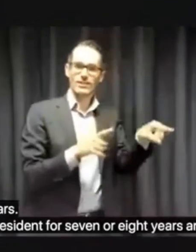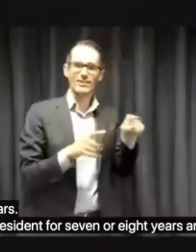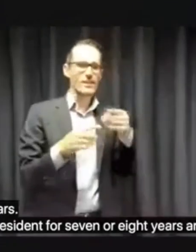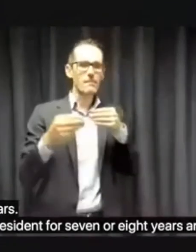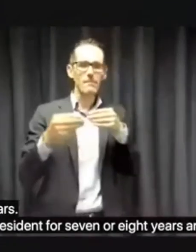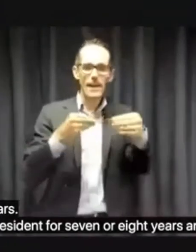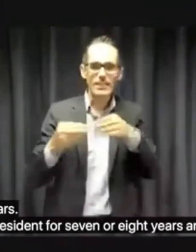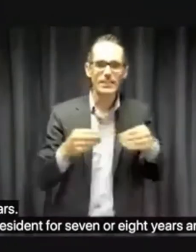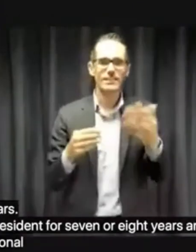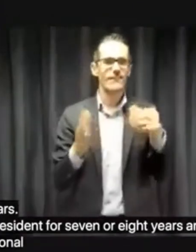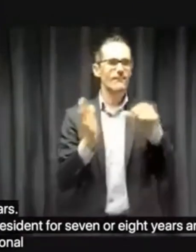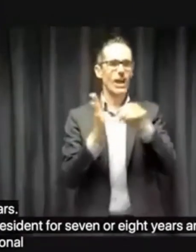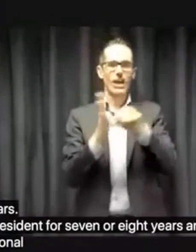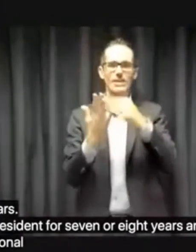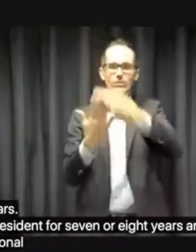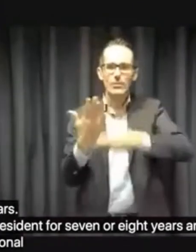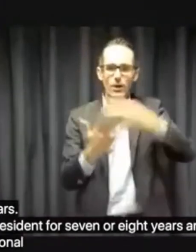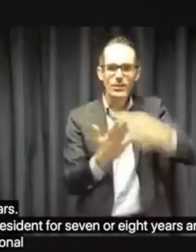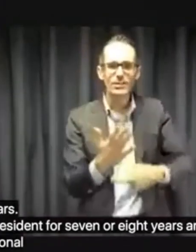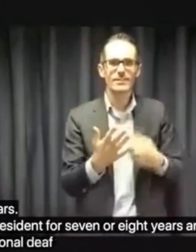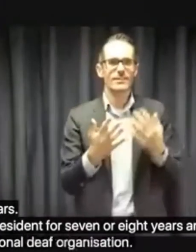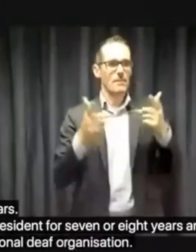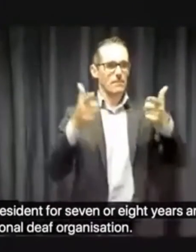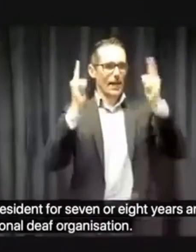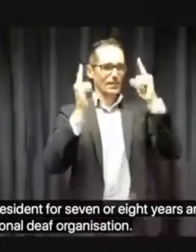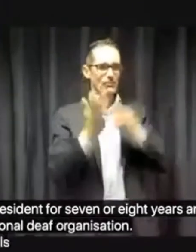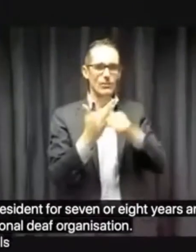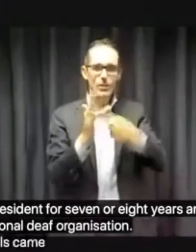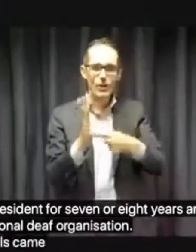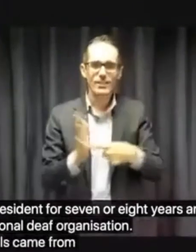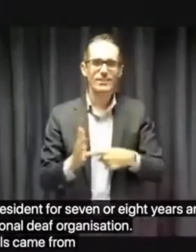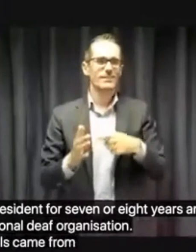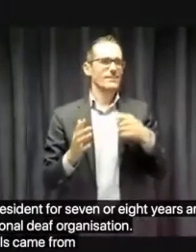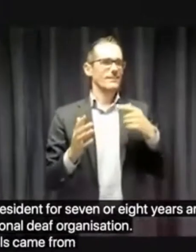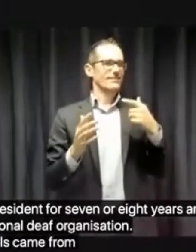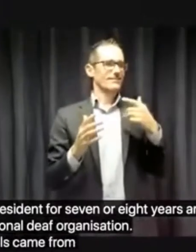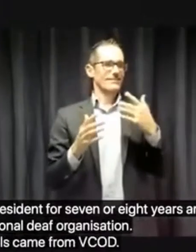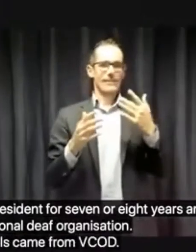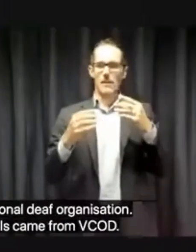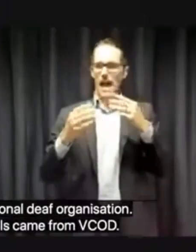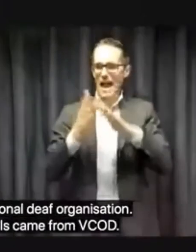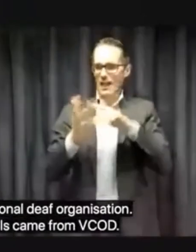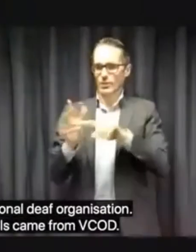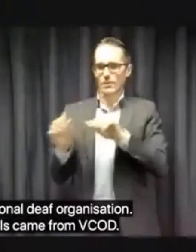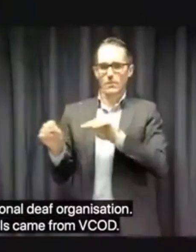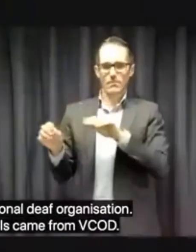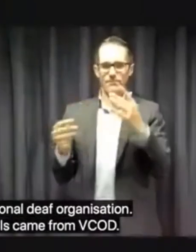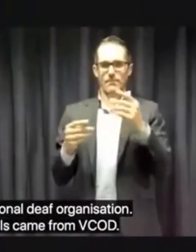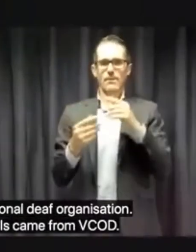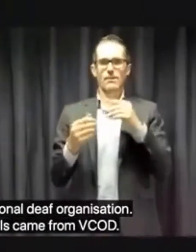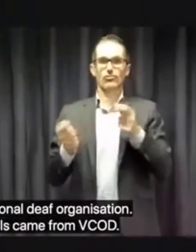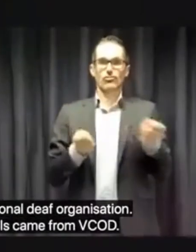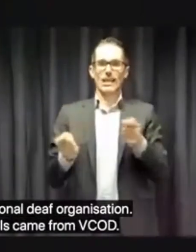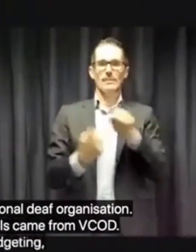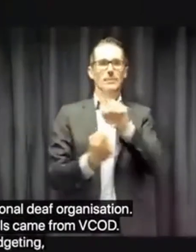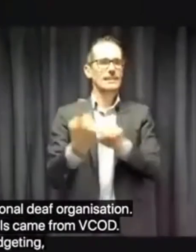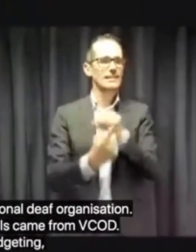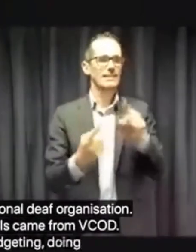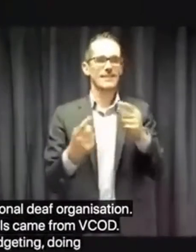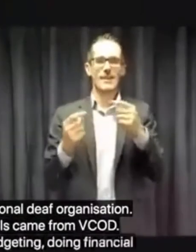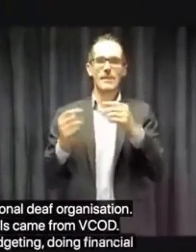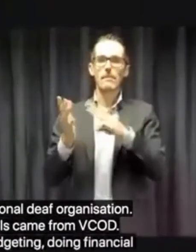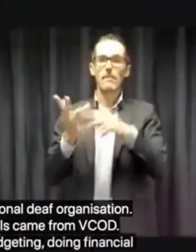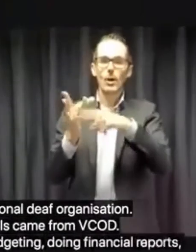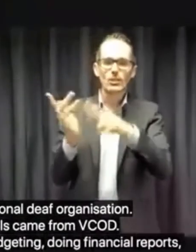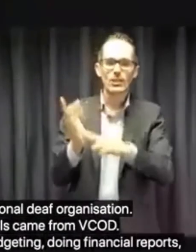Australia came from PCOT, the budget, doing financial reports, management reports, how to